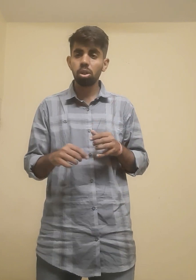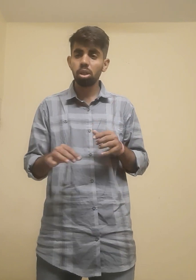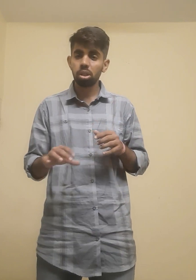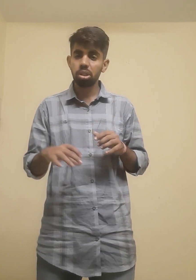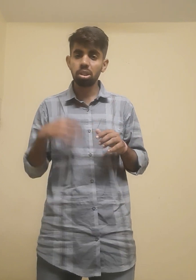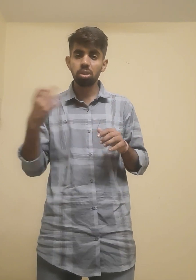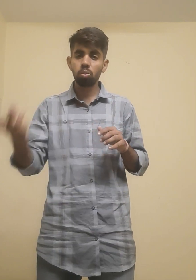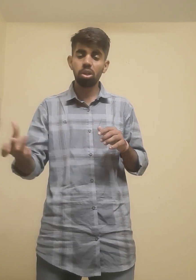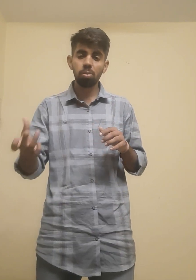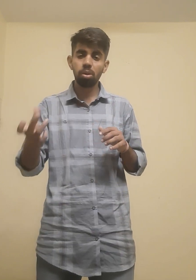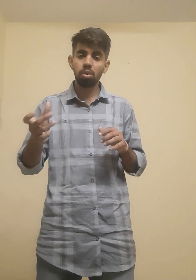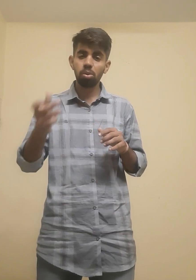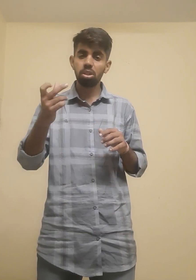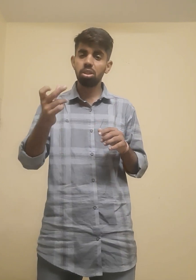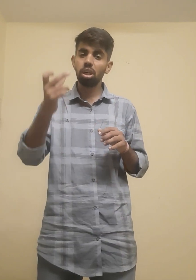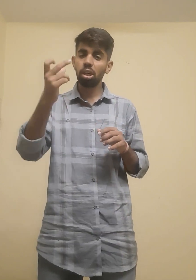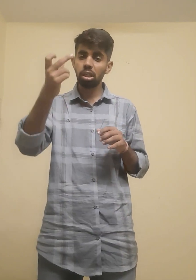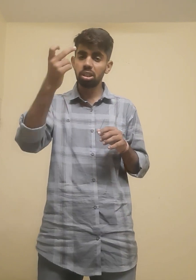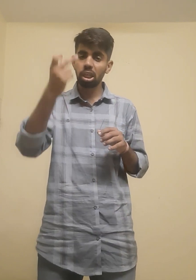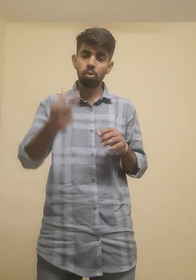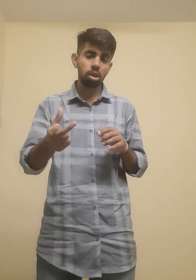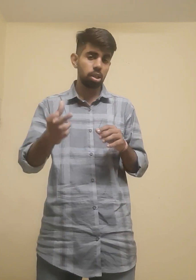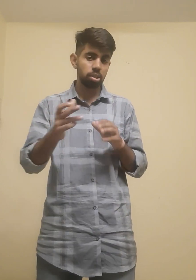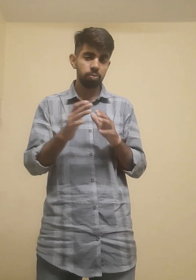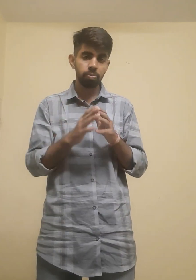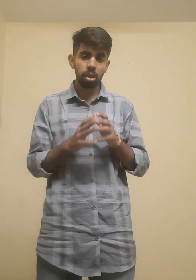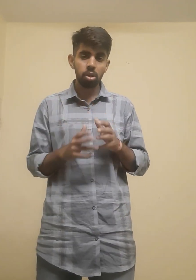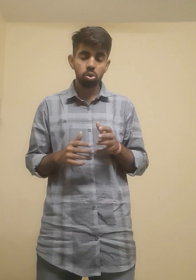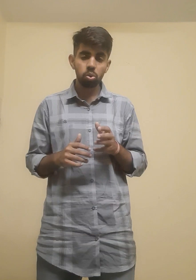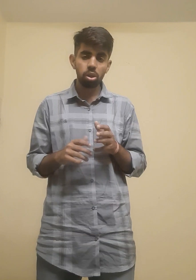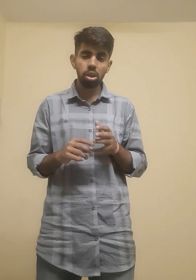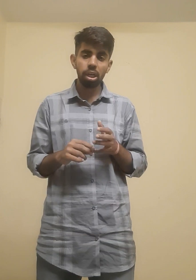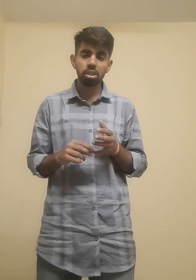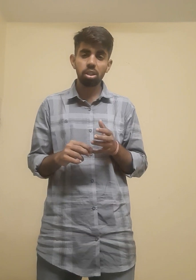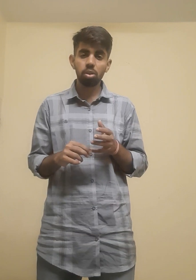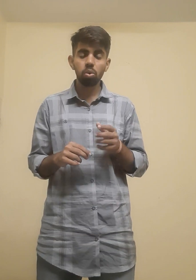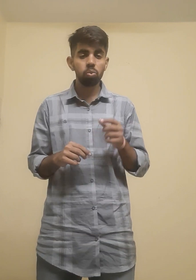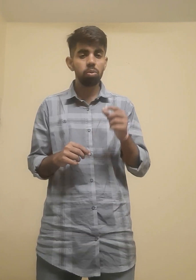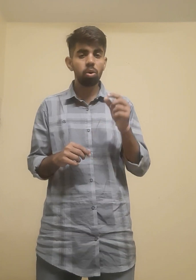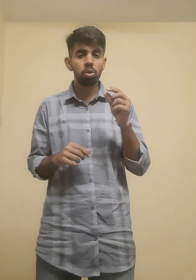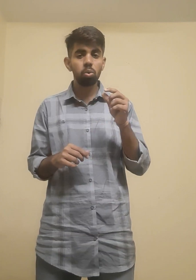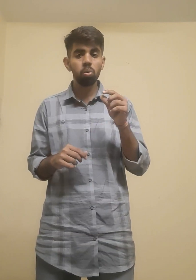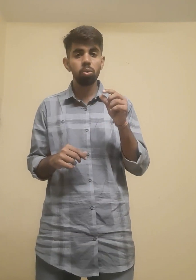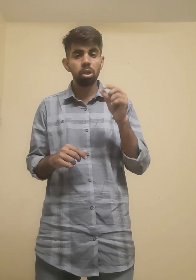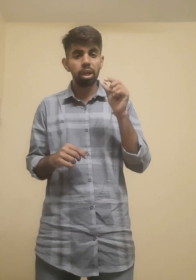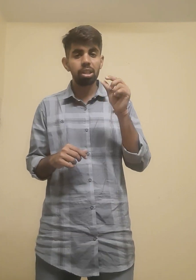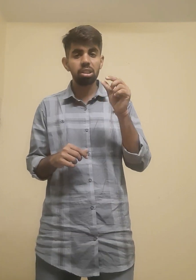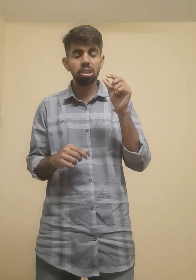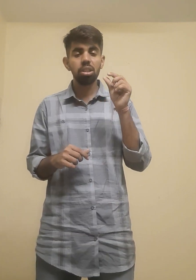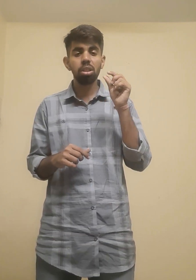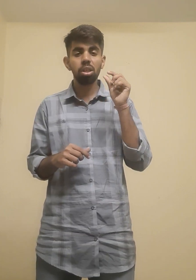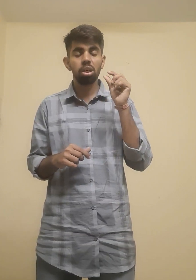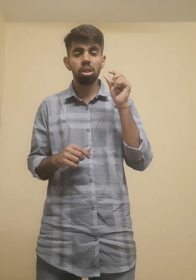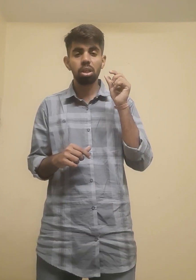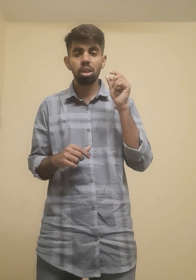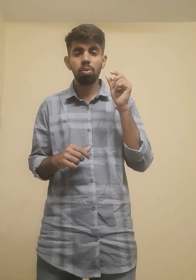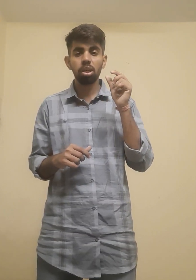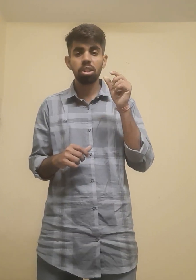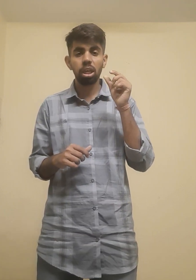the instance variable which declared inside our class. So in that scenario we want to access the we can say